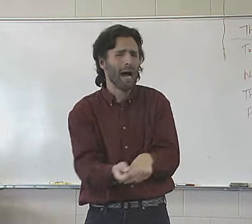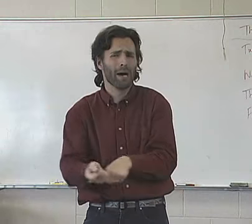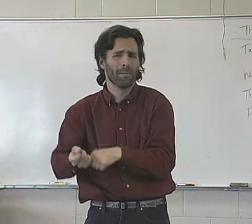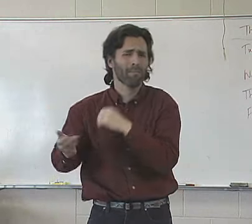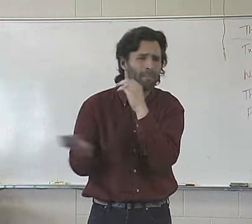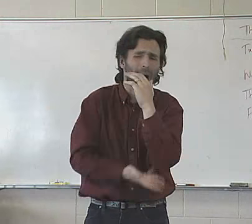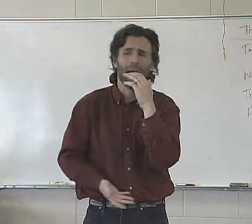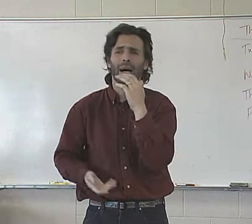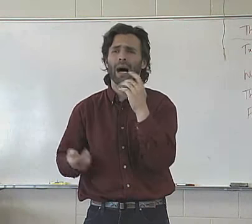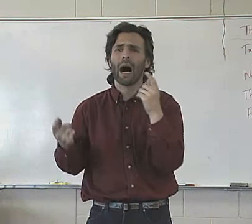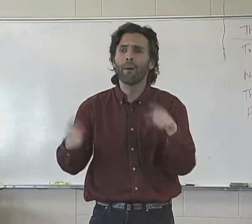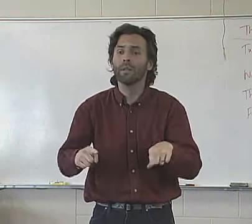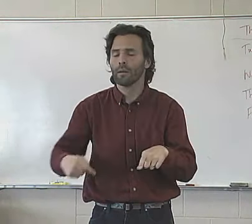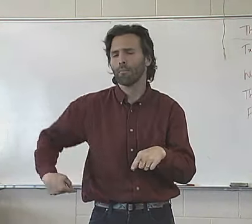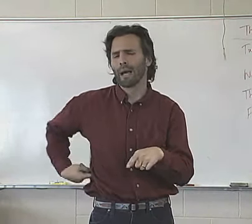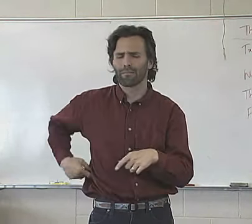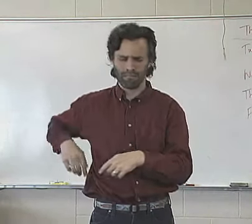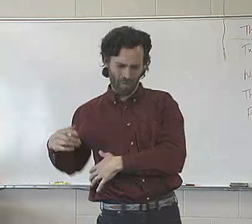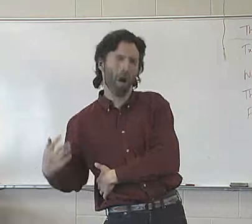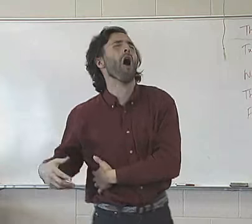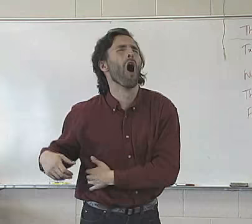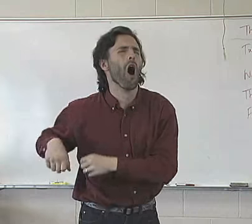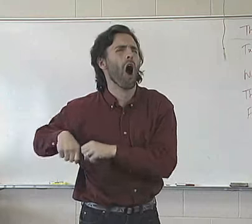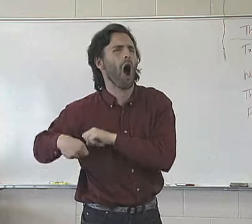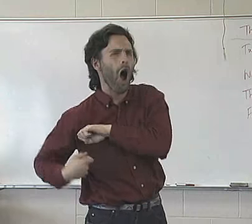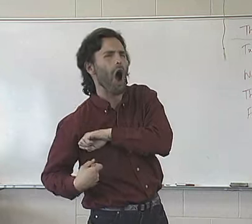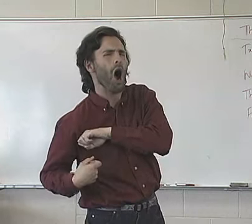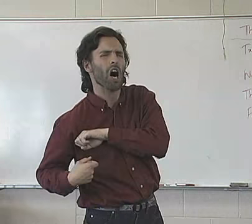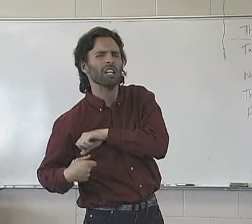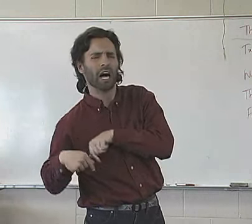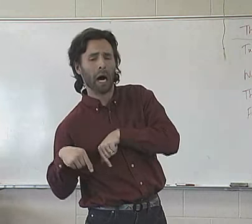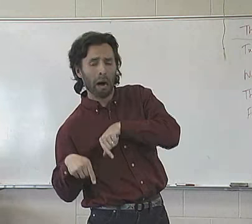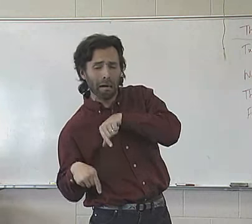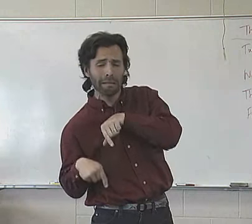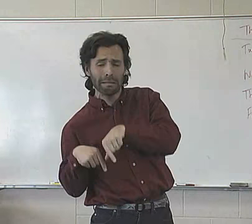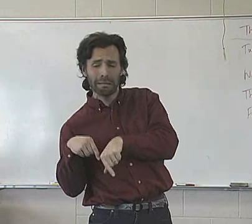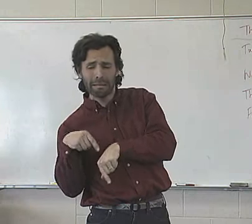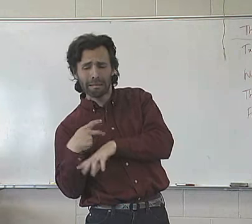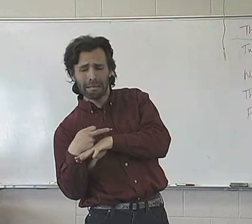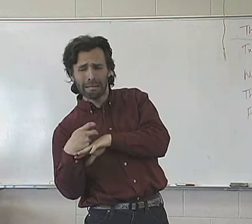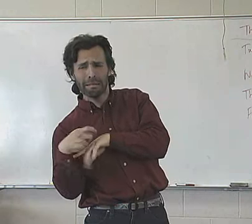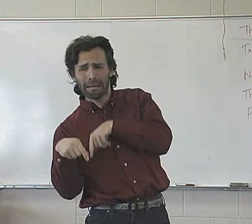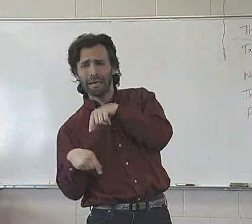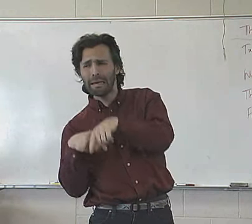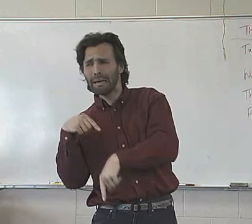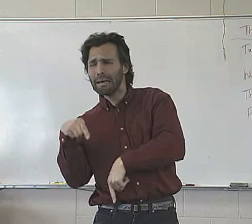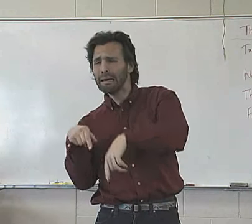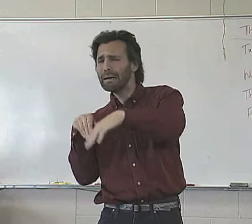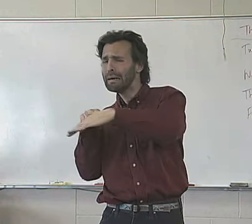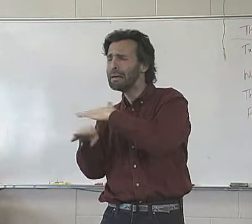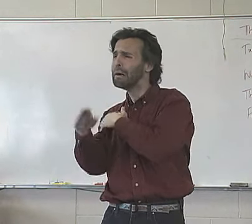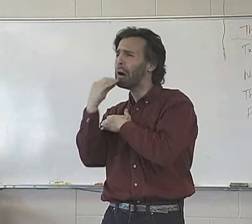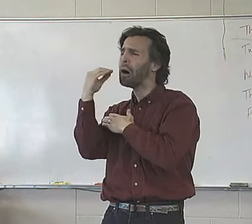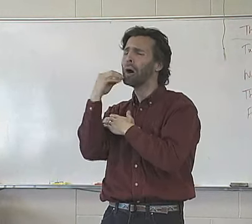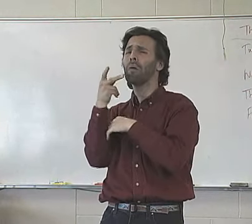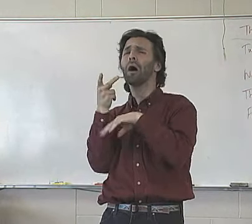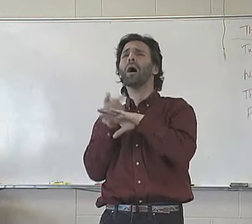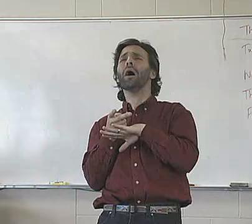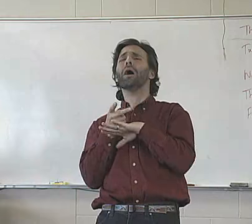threw his back out and just could hardly walk home. He just crawled home into bed, hoping to get better, but weeks